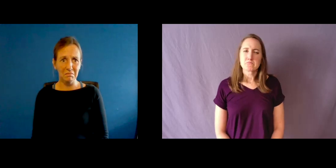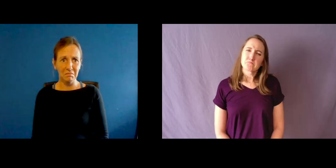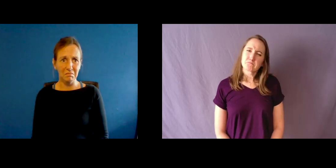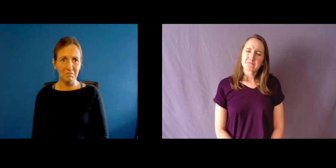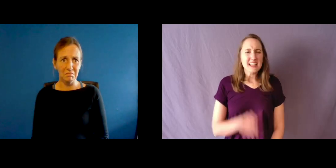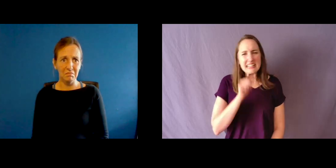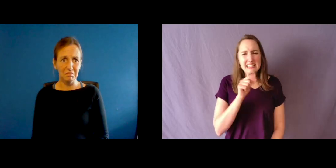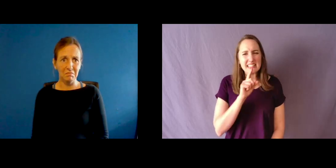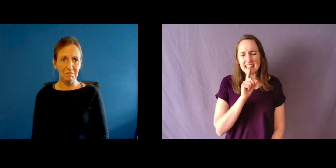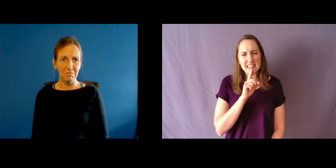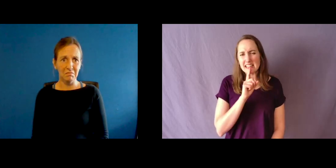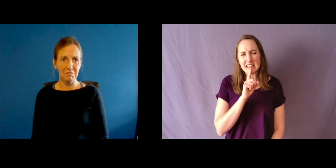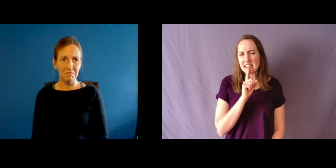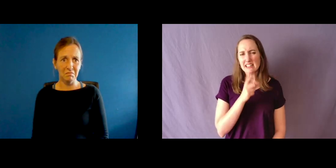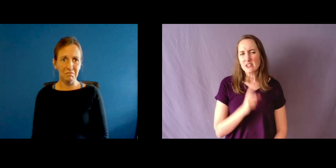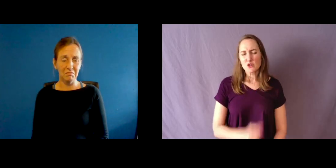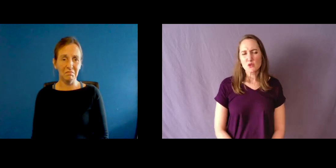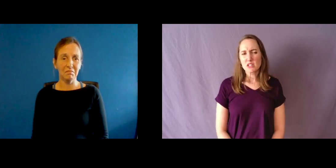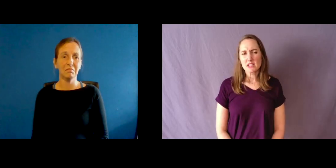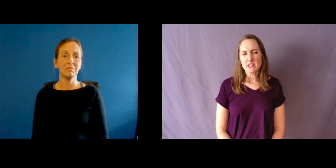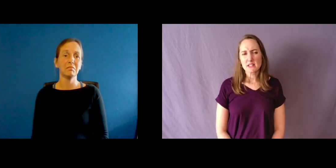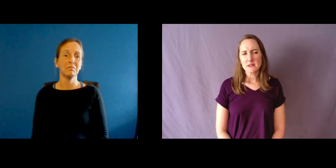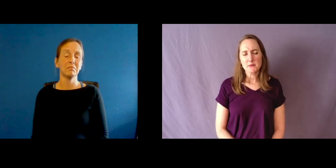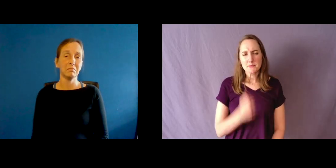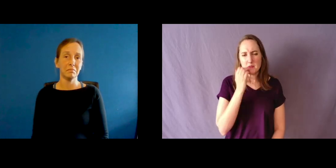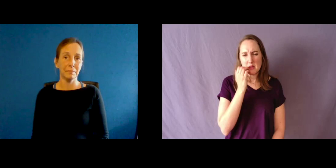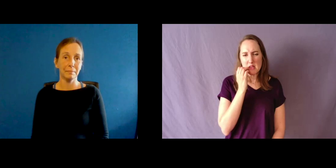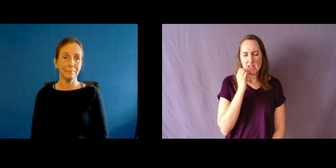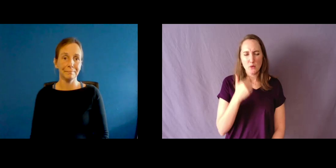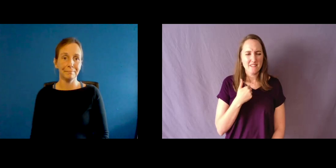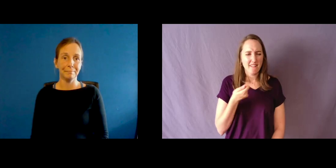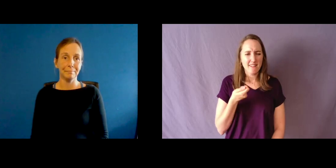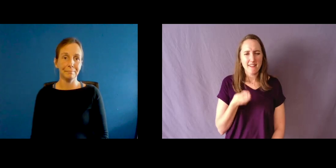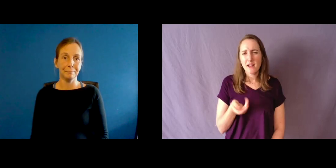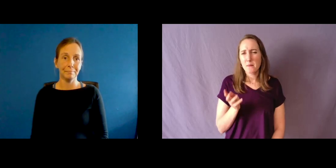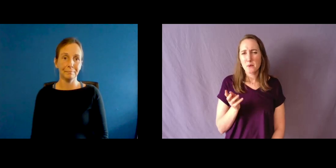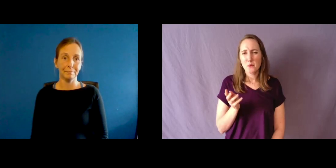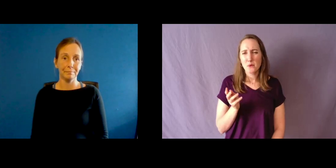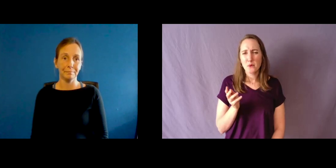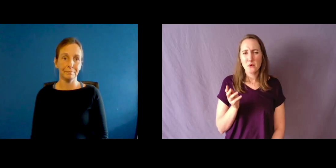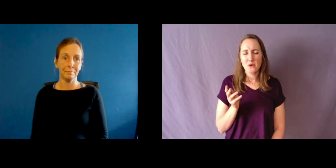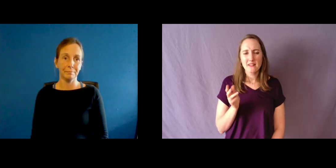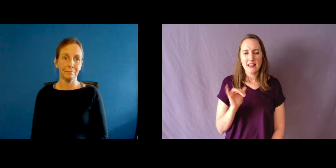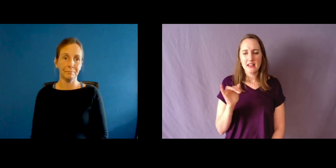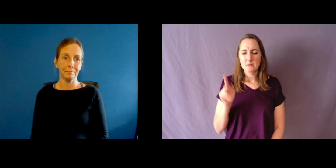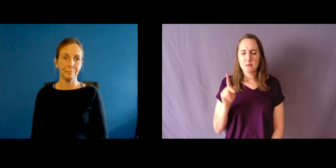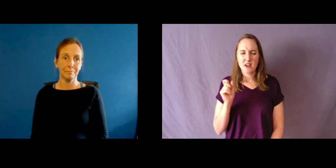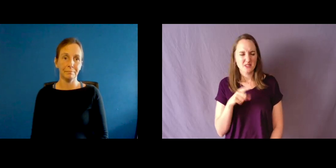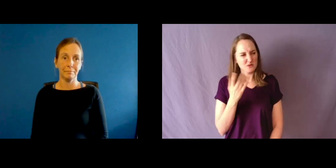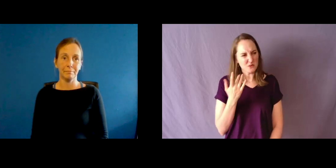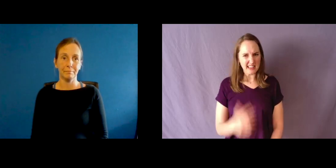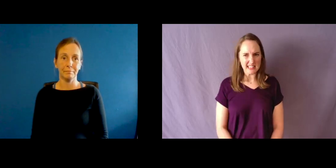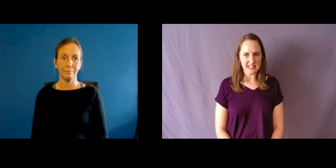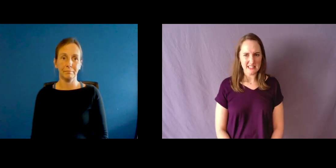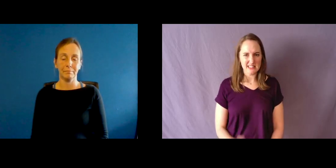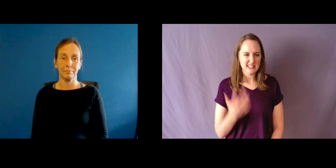Not really. We've only gotten a couple of like questioning why, like,